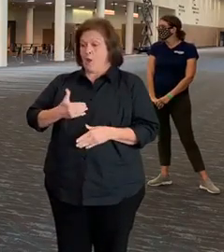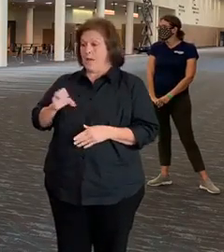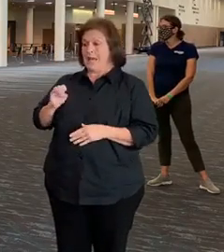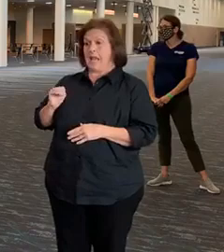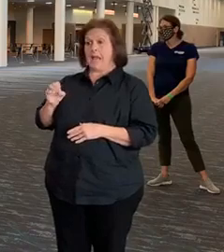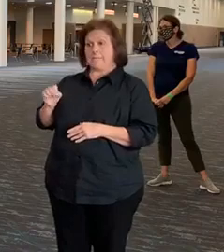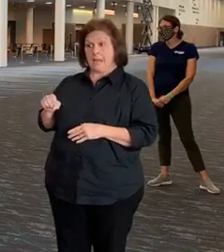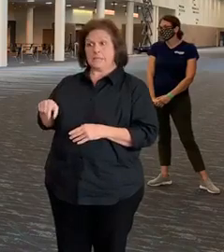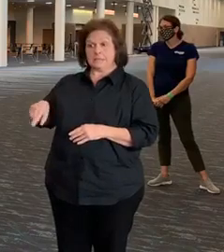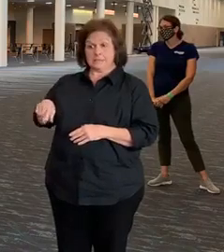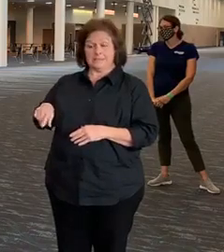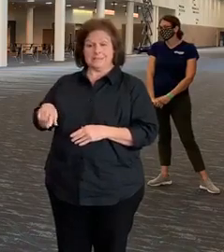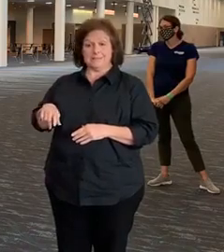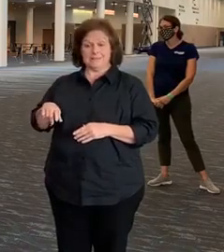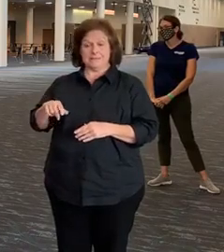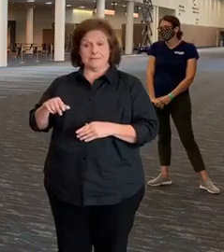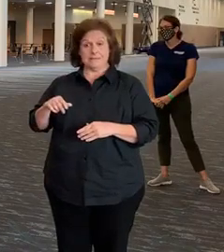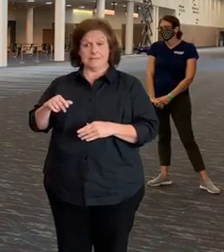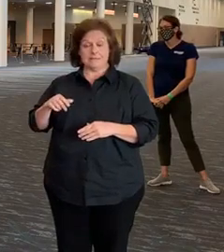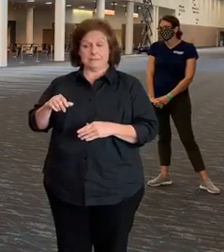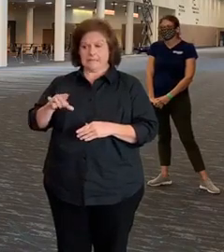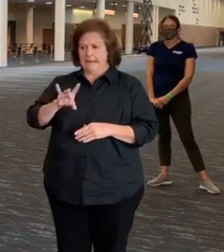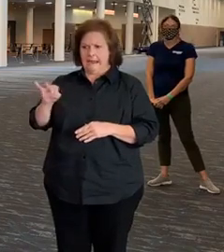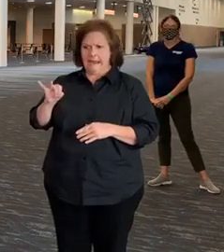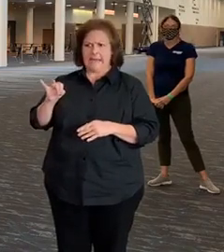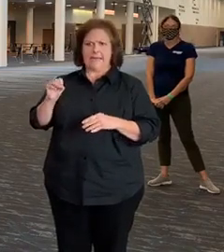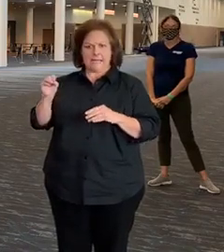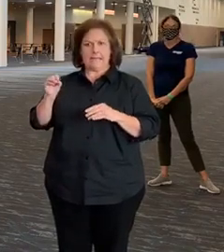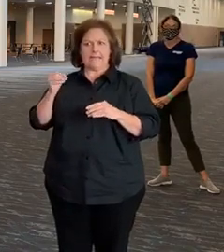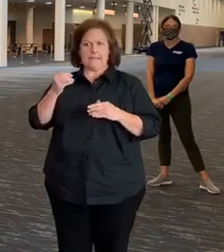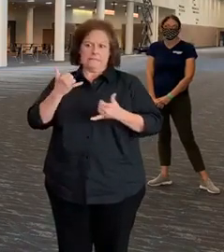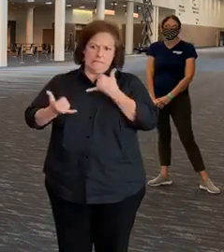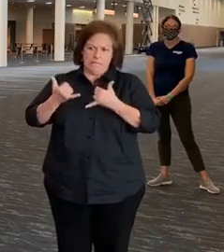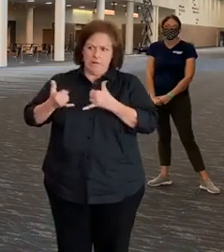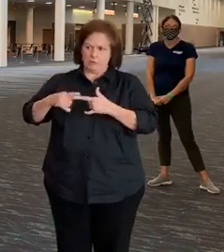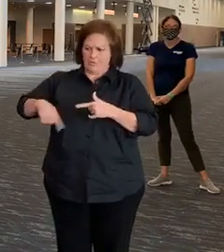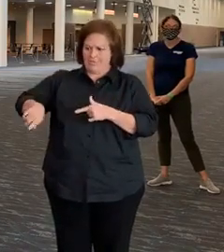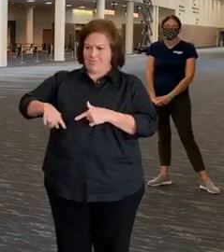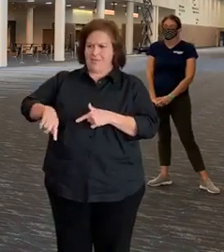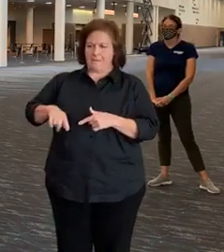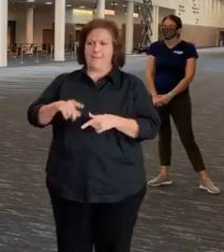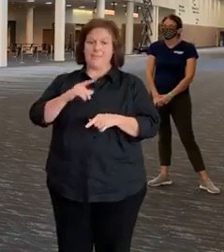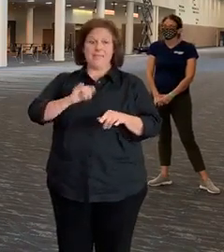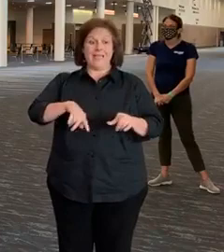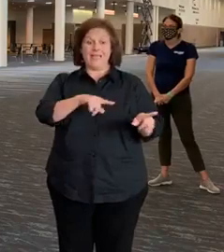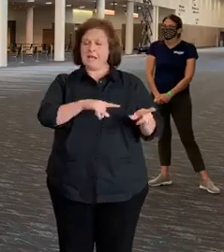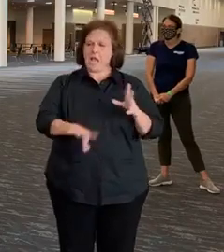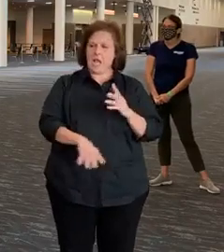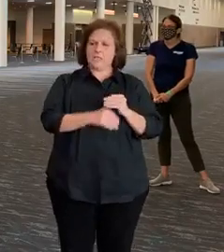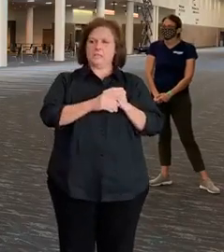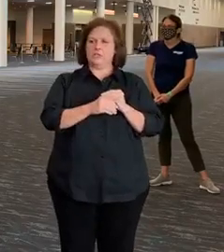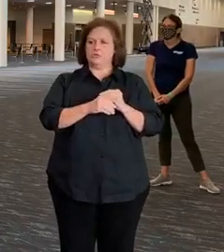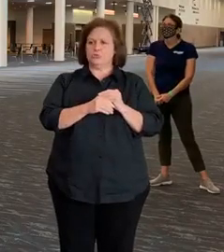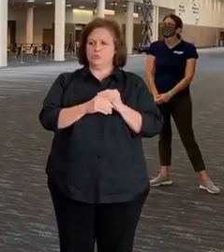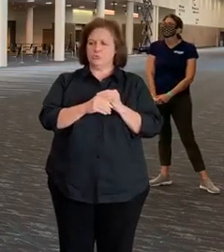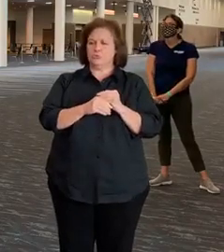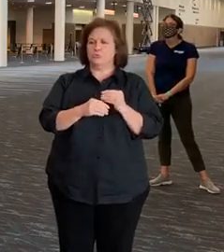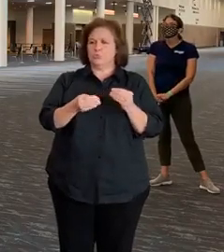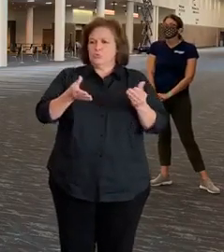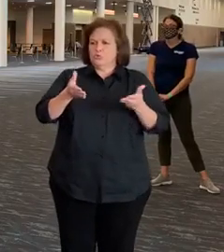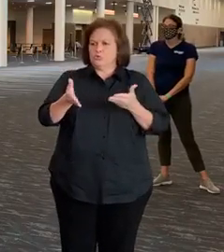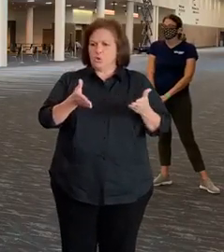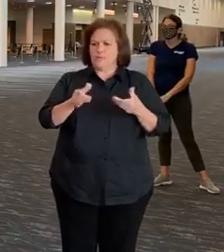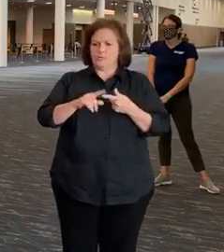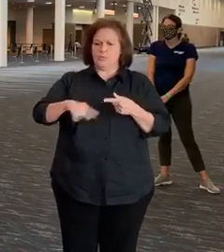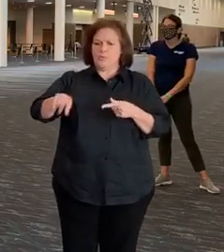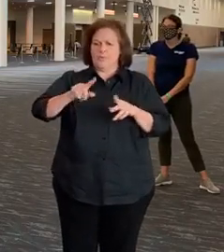EMS has responded to over 80 calls. Again, this is in addition to supplying, and providing services